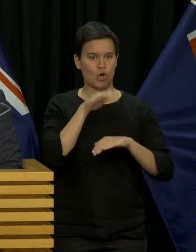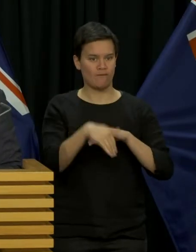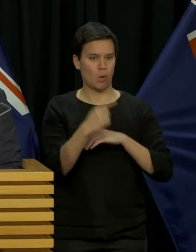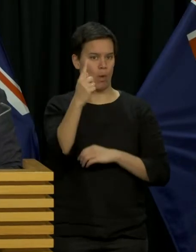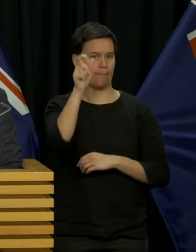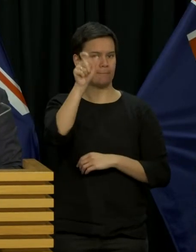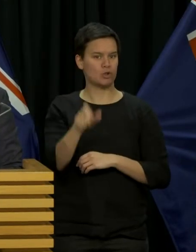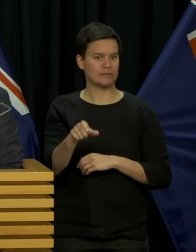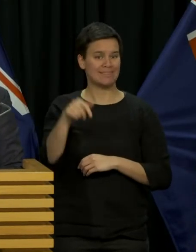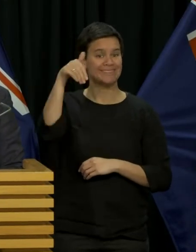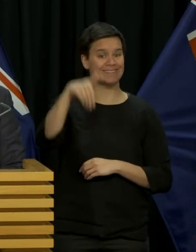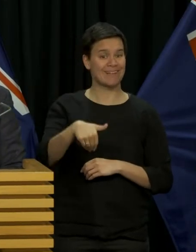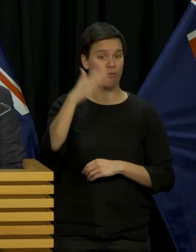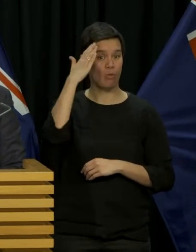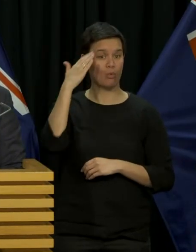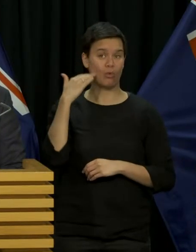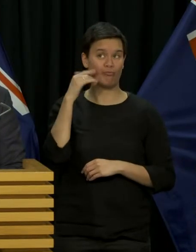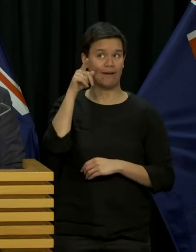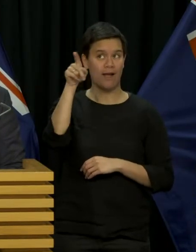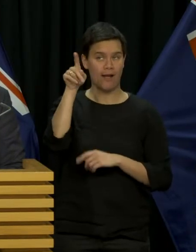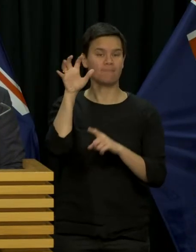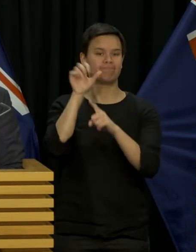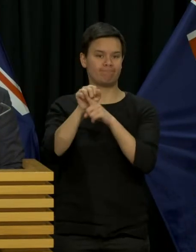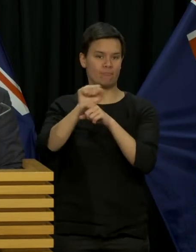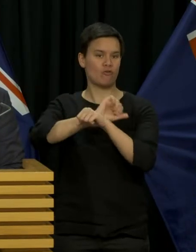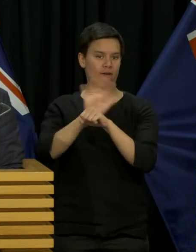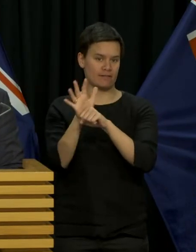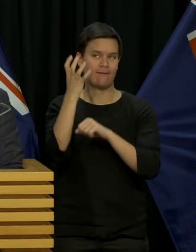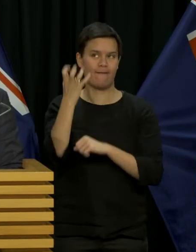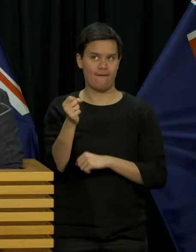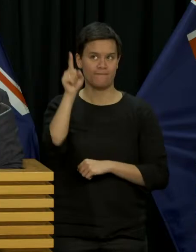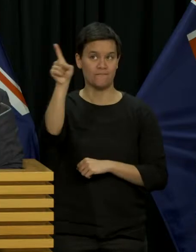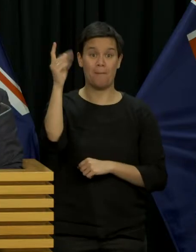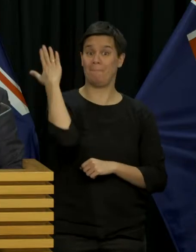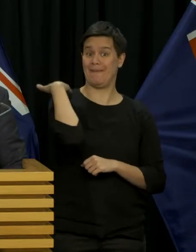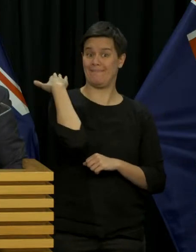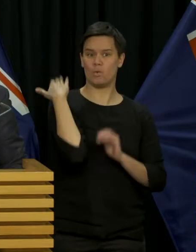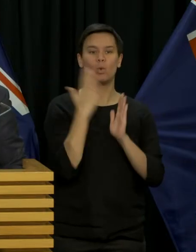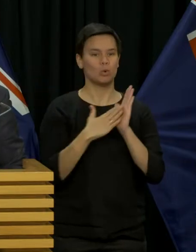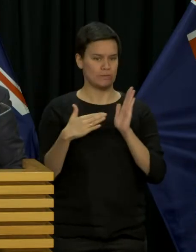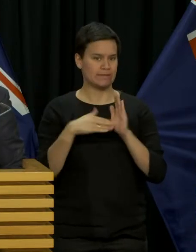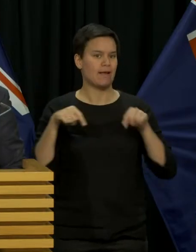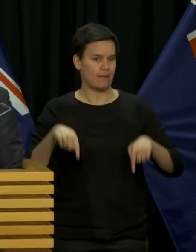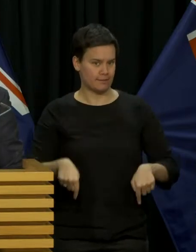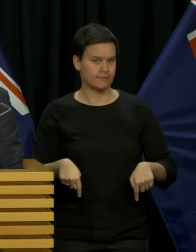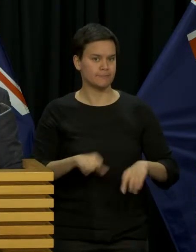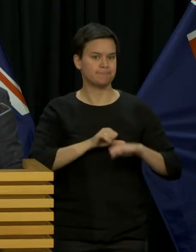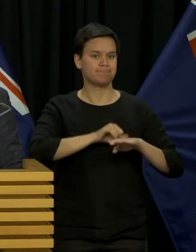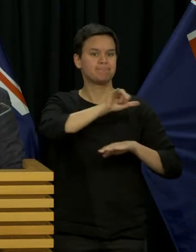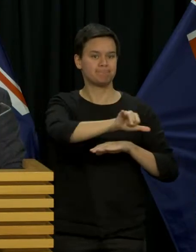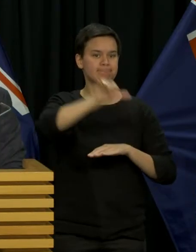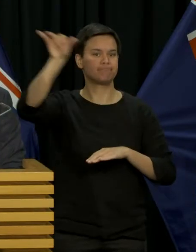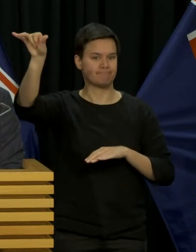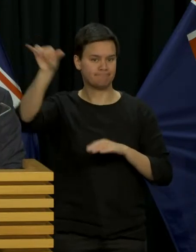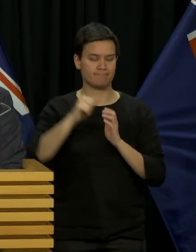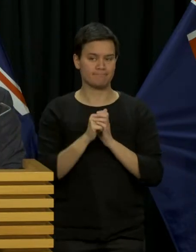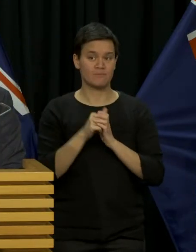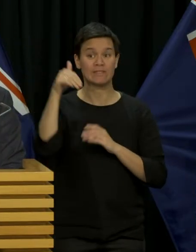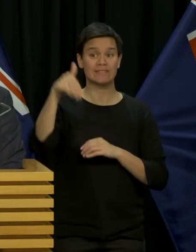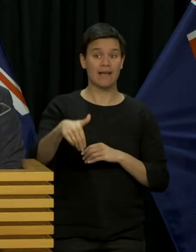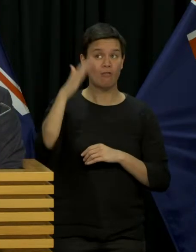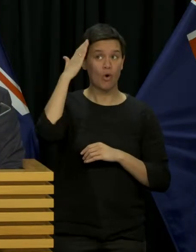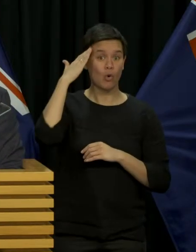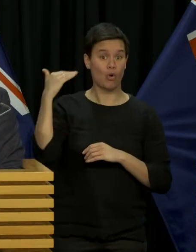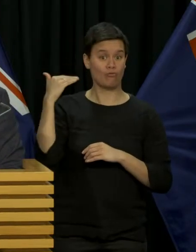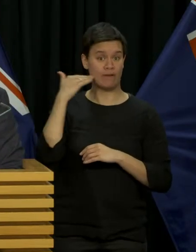with links to New Zealand. Health officials have had a very valuable exchange of information with South Korean